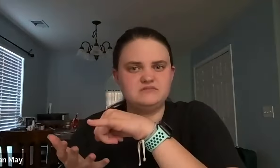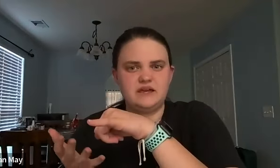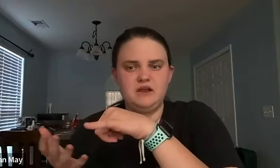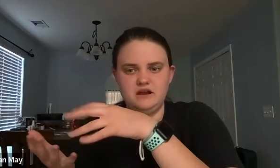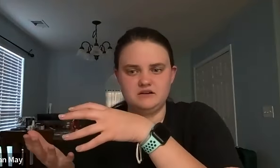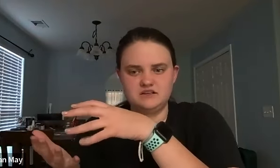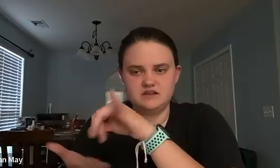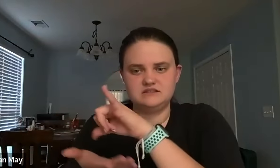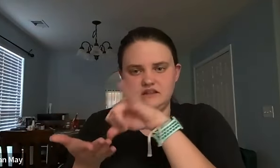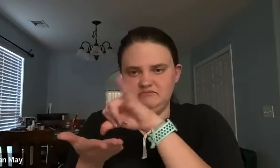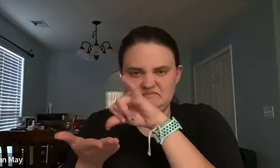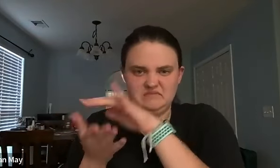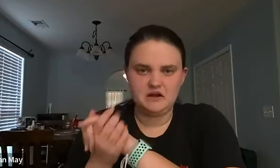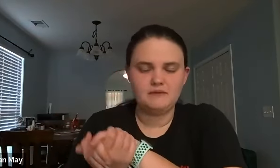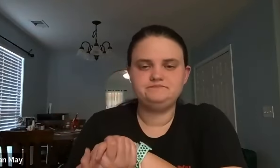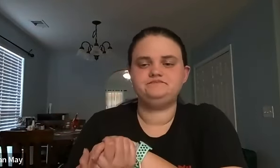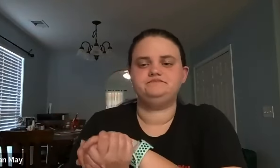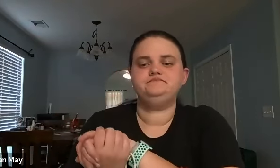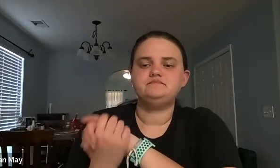like marinara sauce. Like they're not.